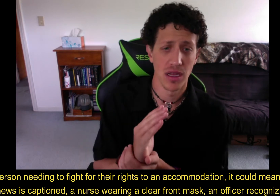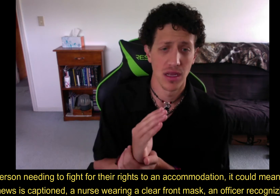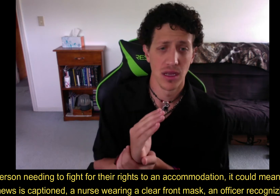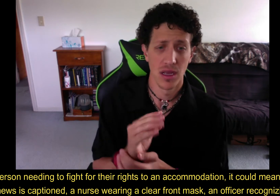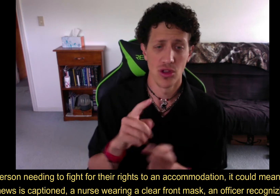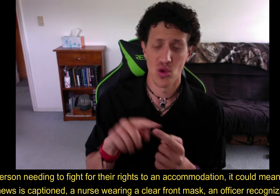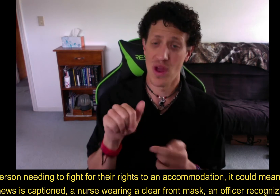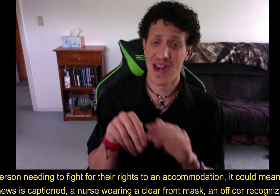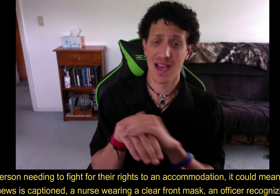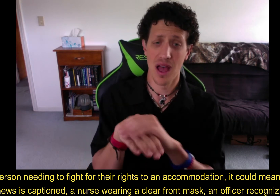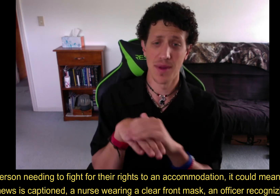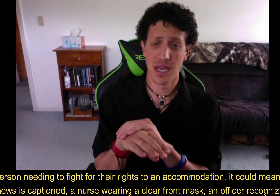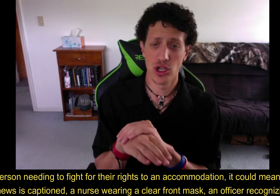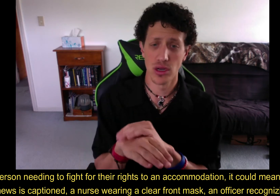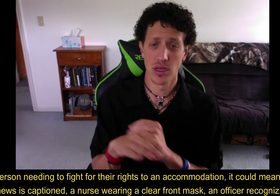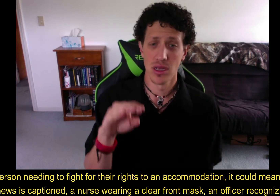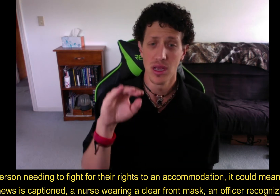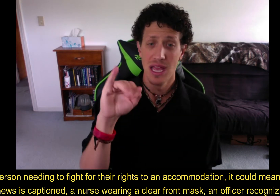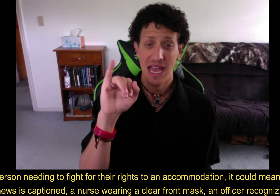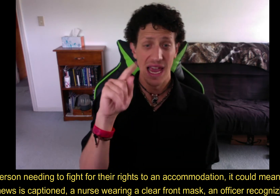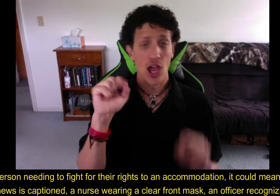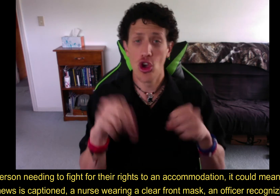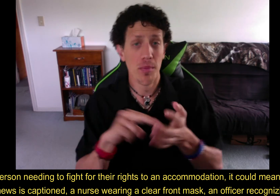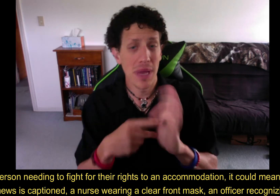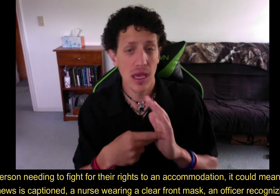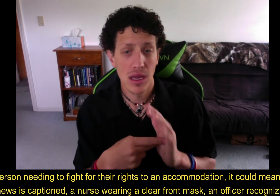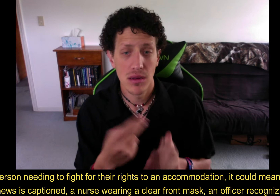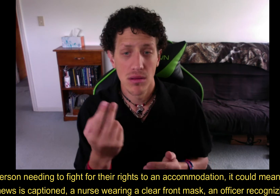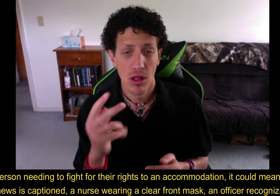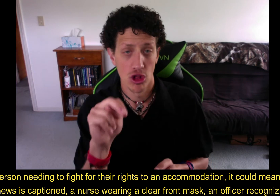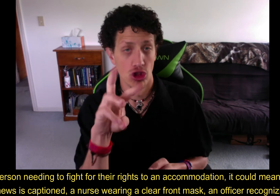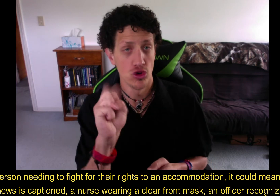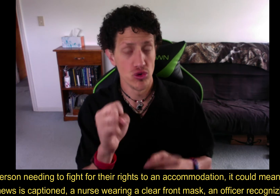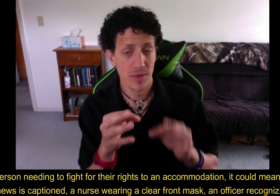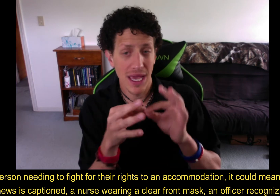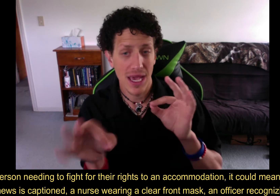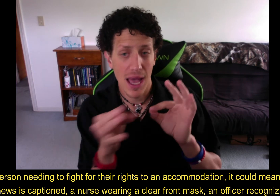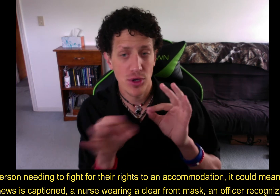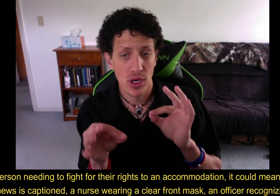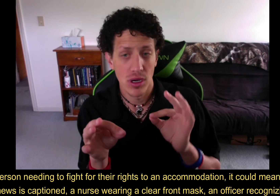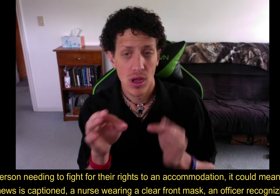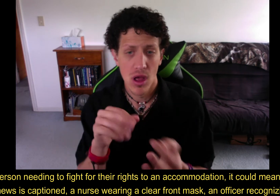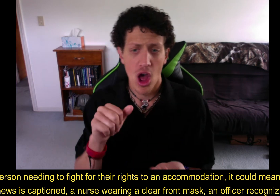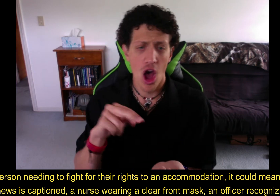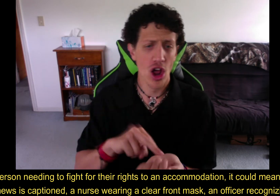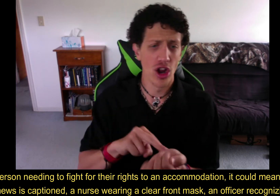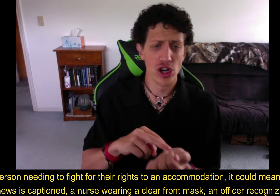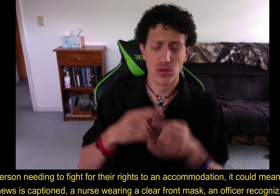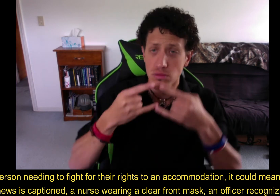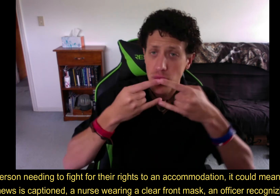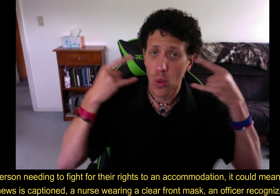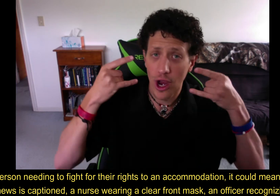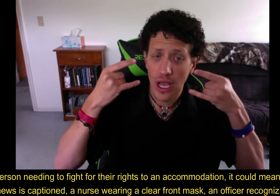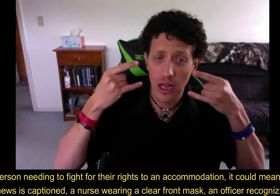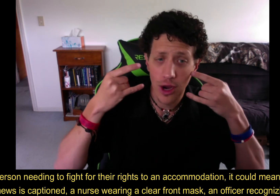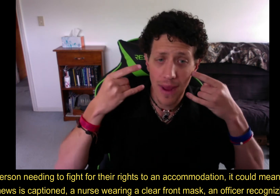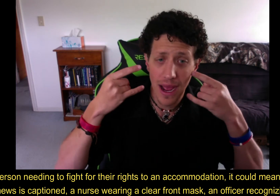to an accommodation. It could mean, news being captioned, a note wearing clear mask,